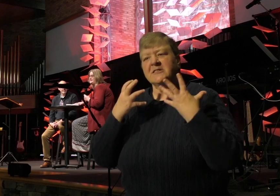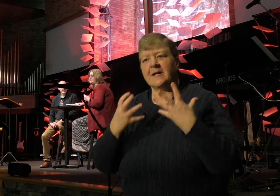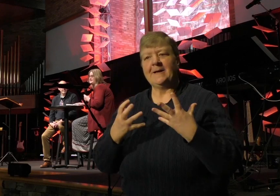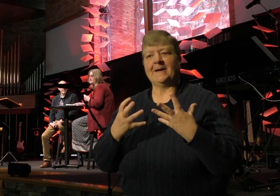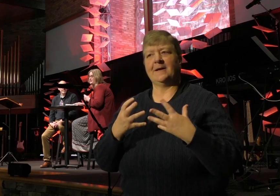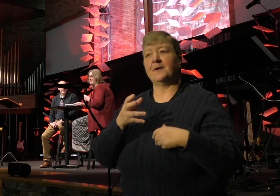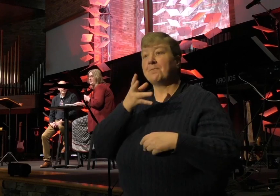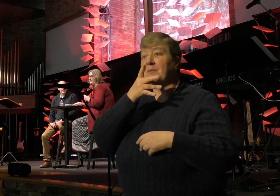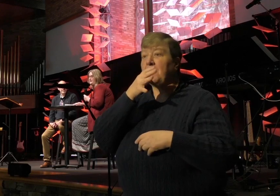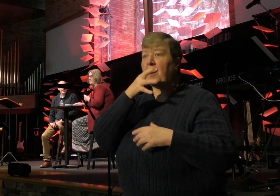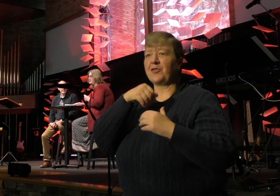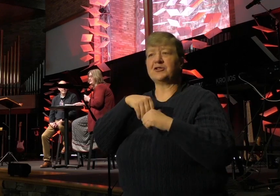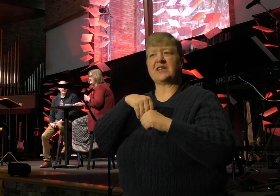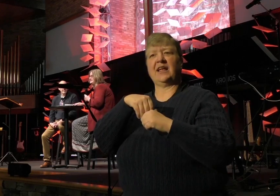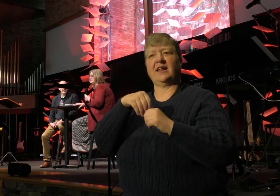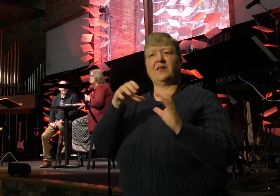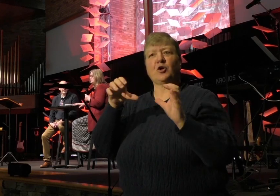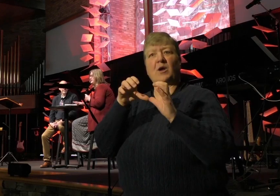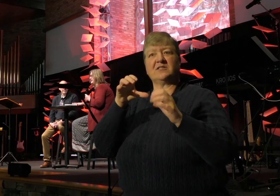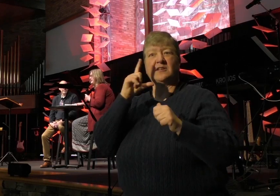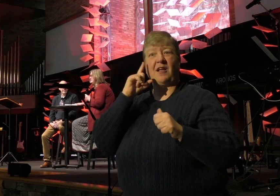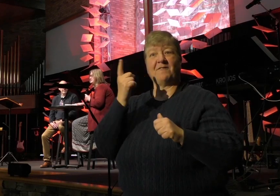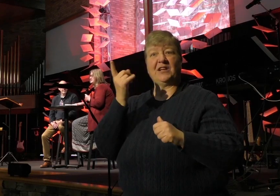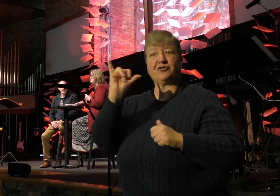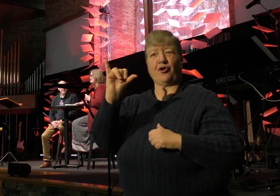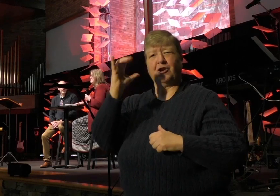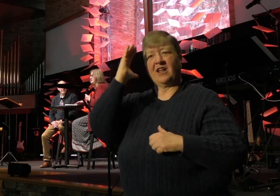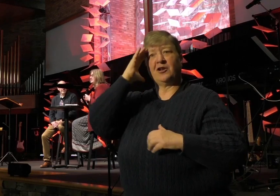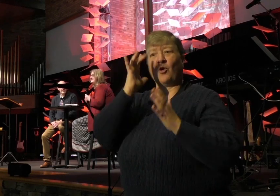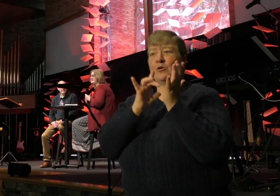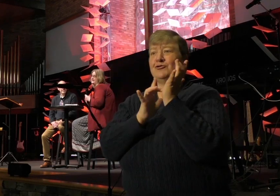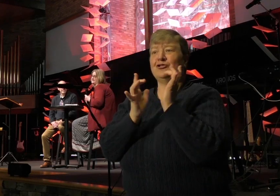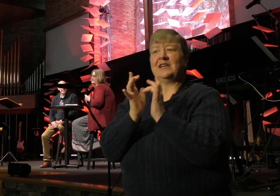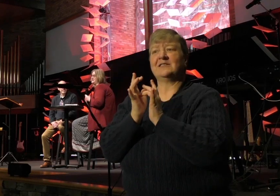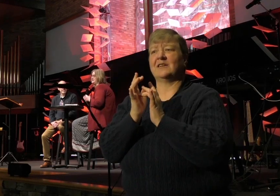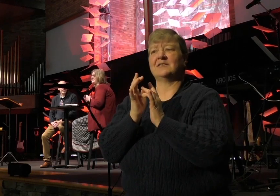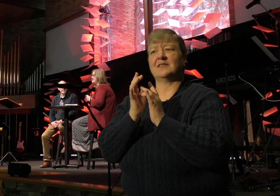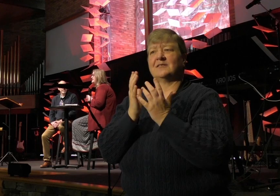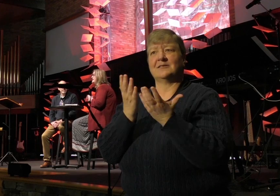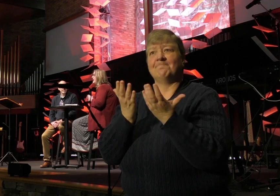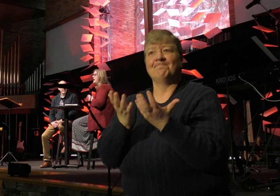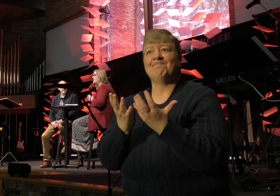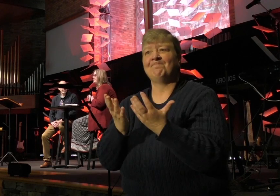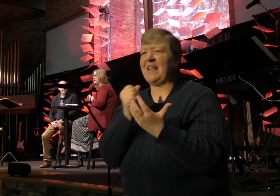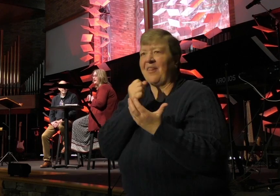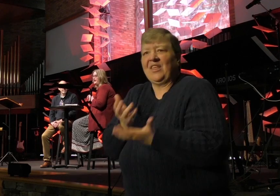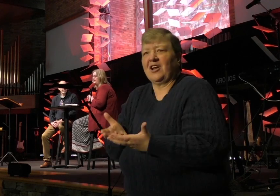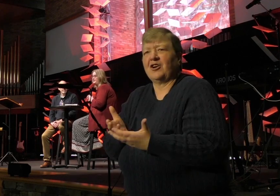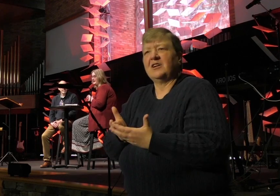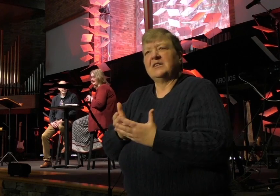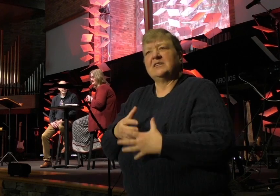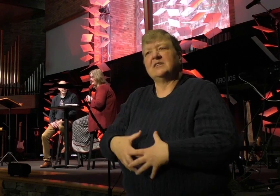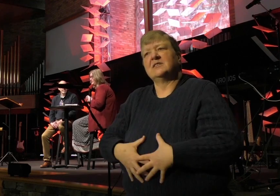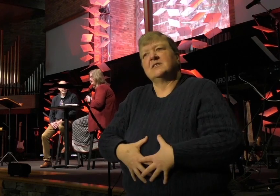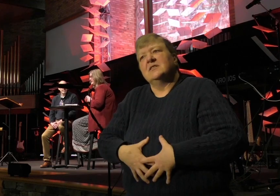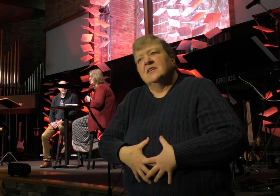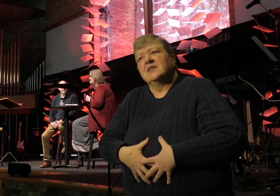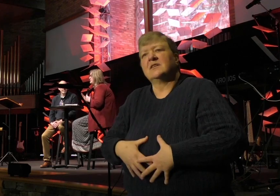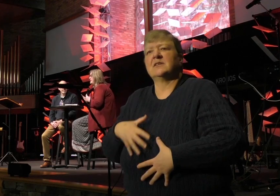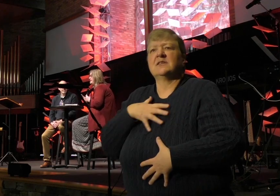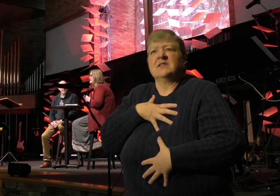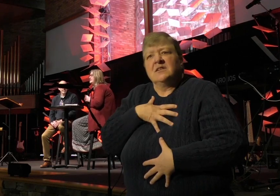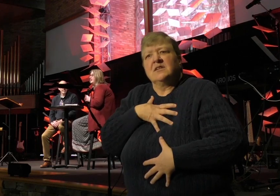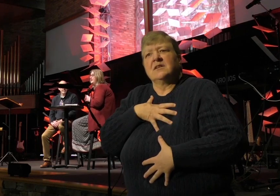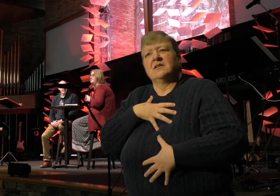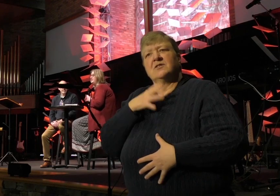in a Christless eternity when you know Jesus is really just, it sickens you. It's just a heartbreaking feeling to know that at